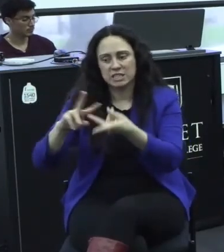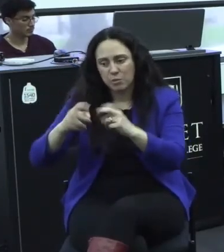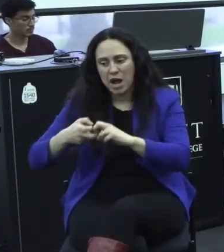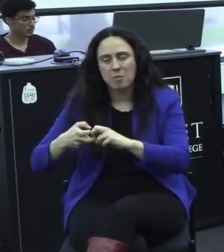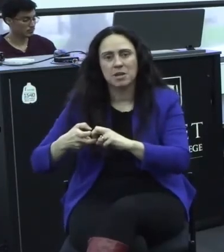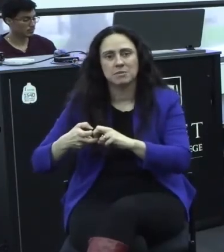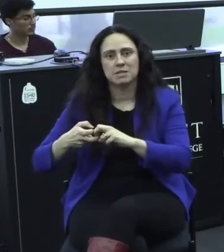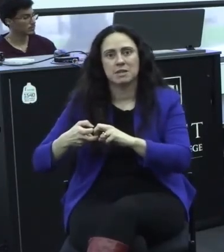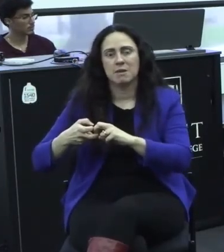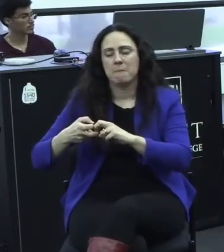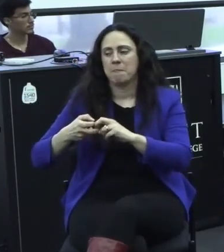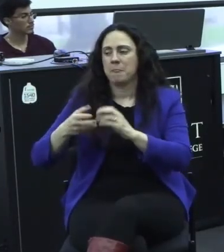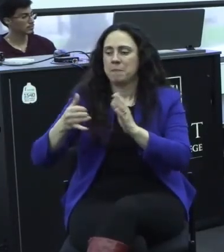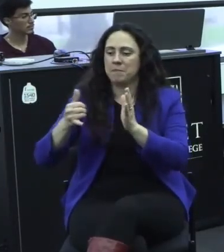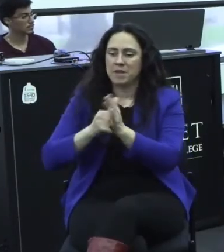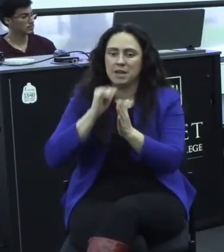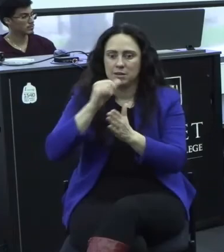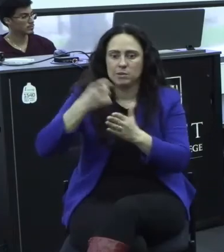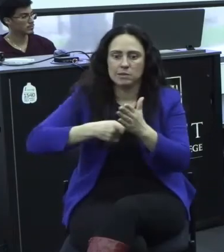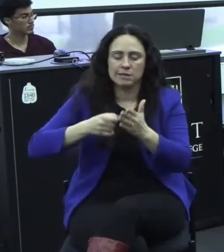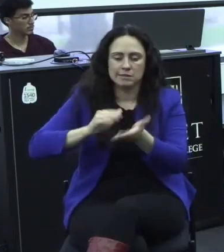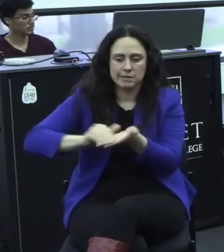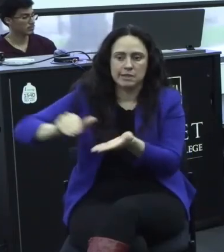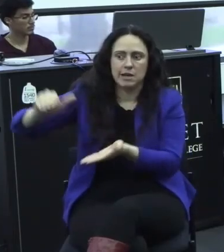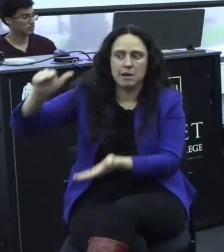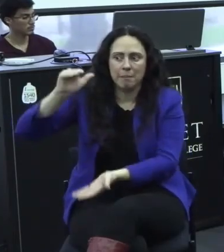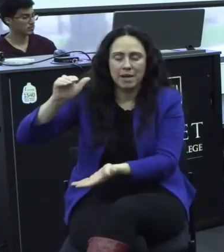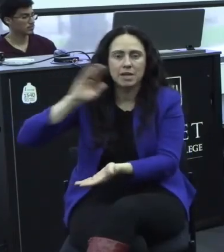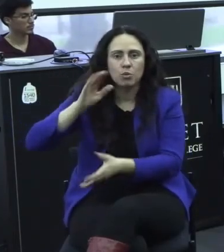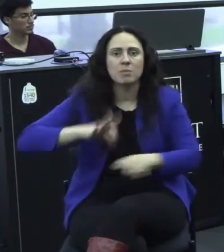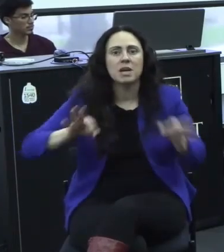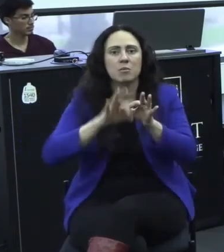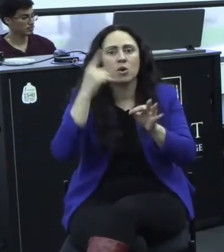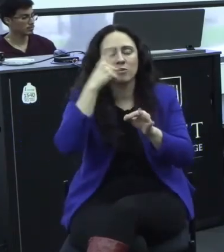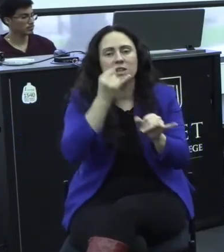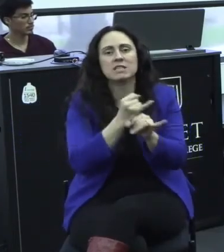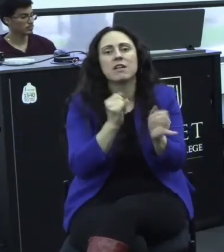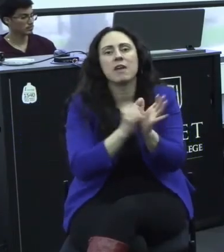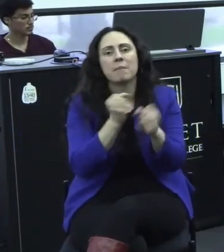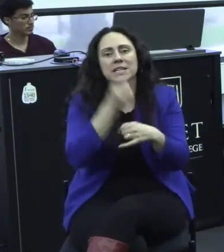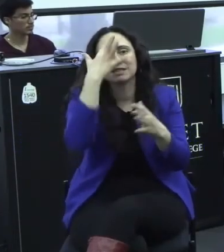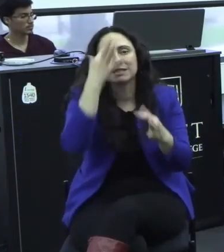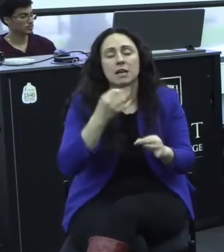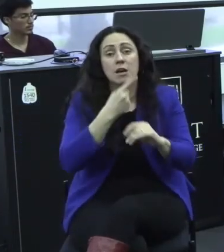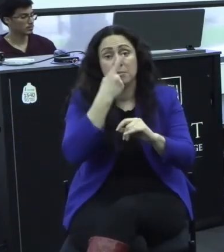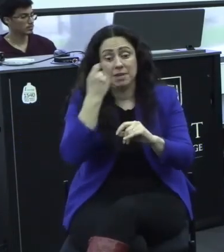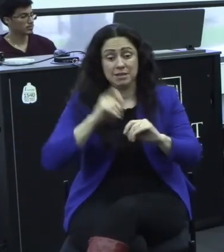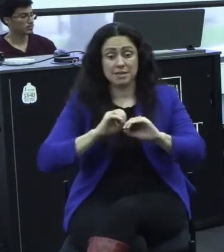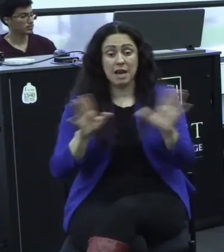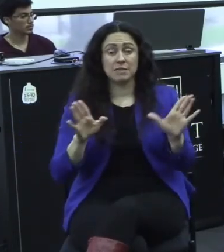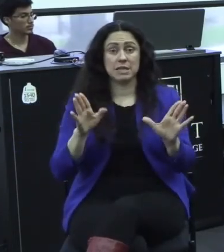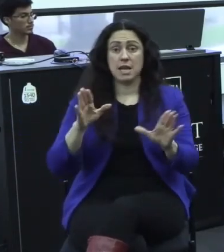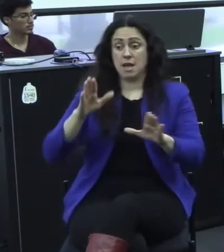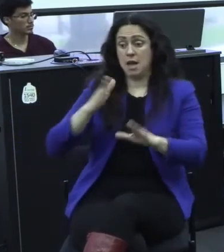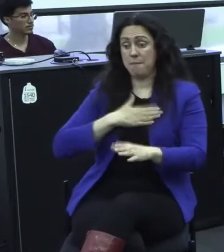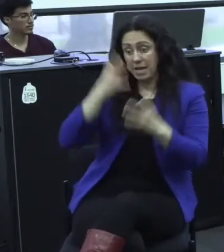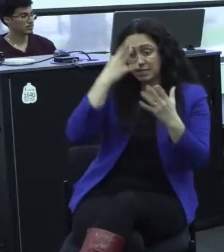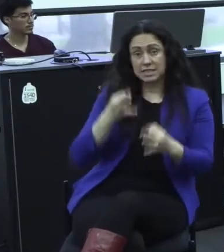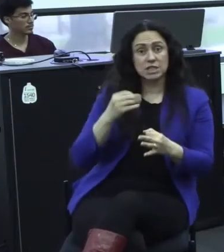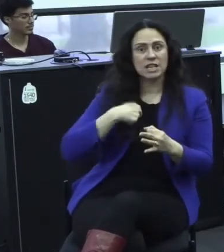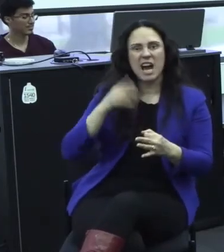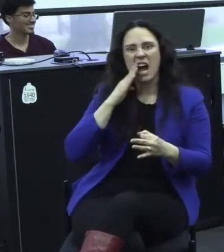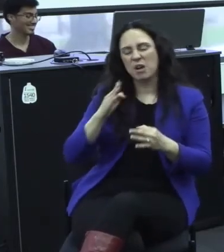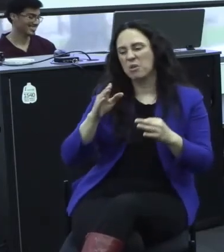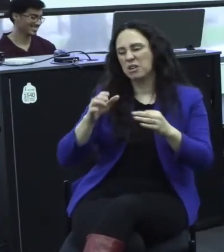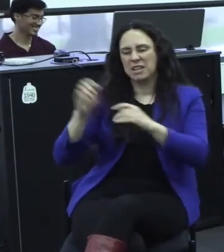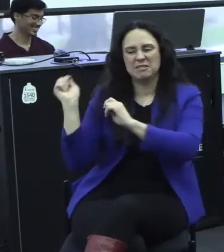are cost efficient is going to be important to the institution that makes the decision. Because obviously, if it's up to me, I'll knock down any wall that I want